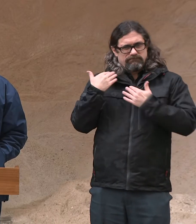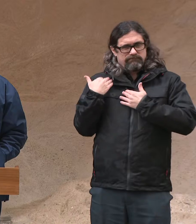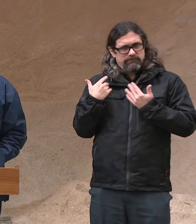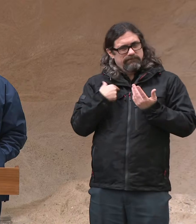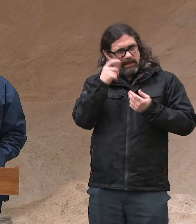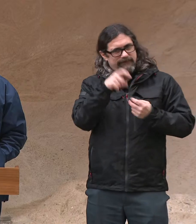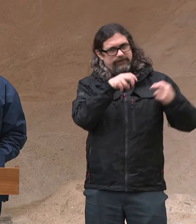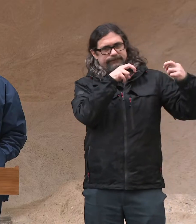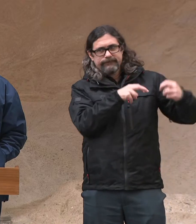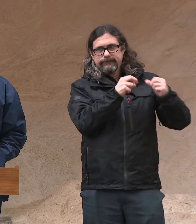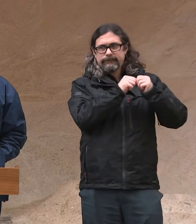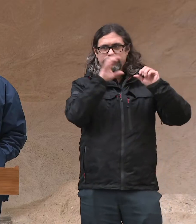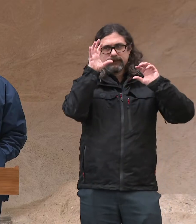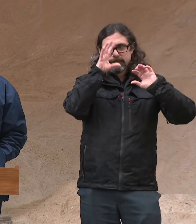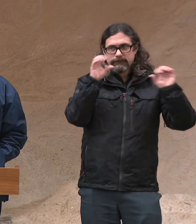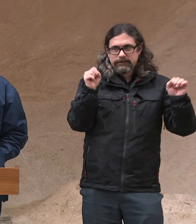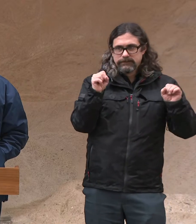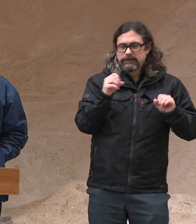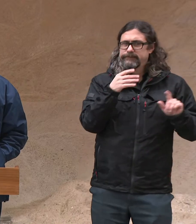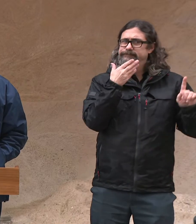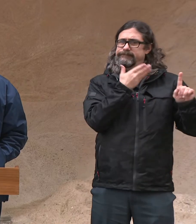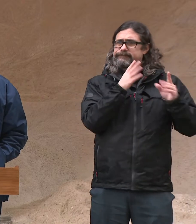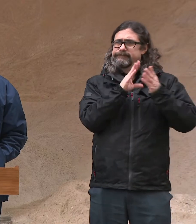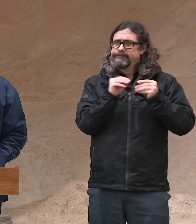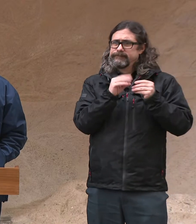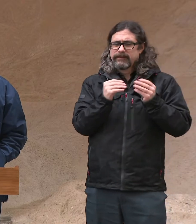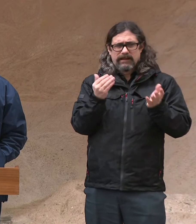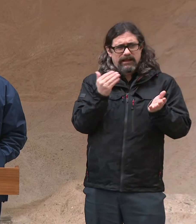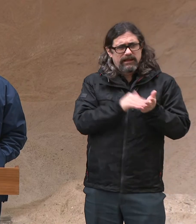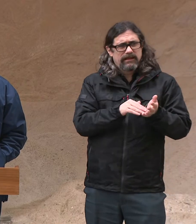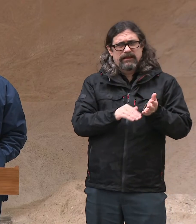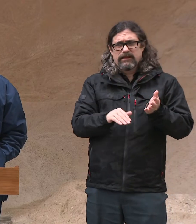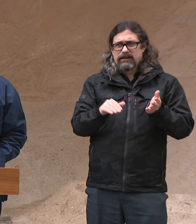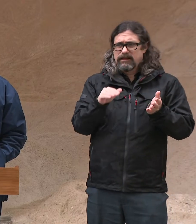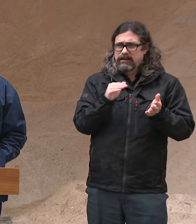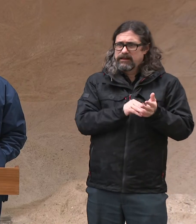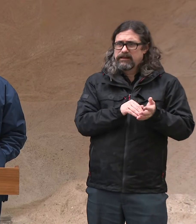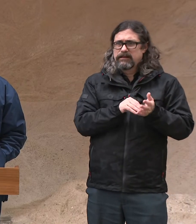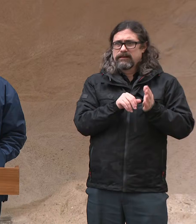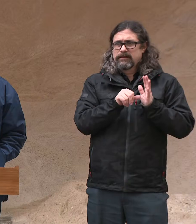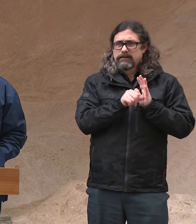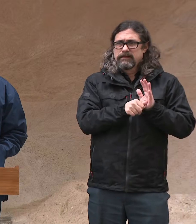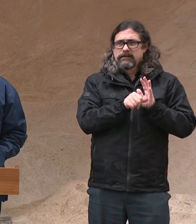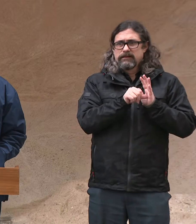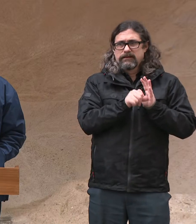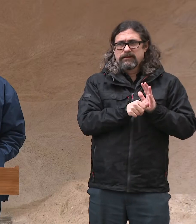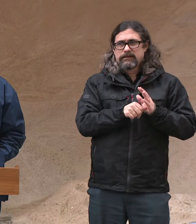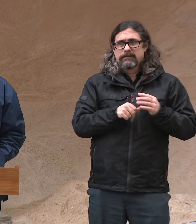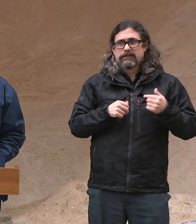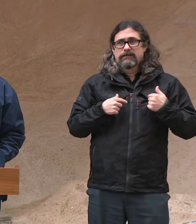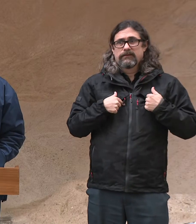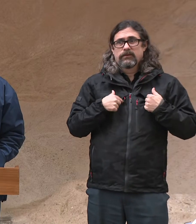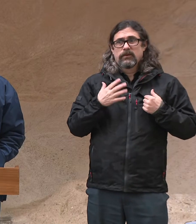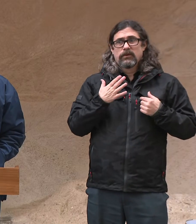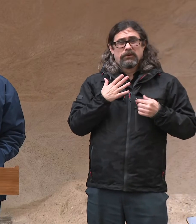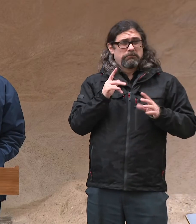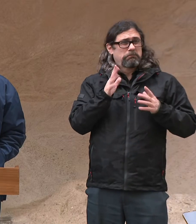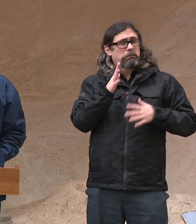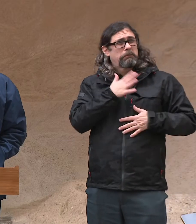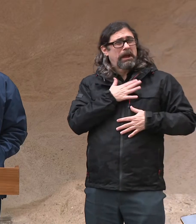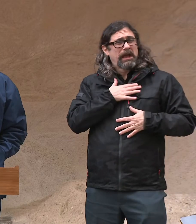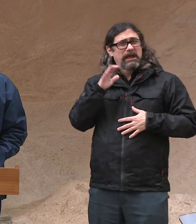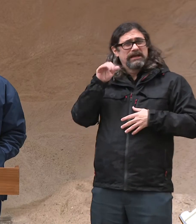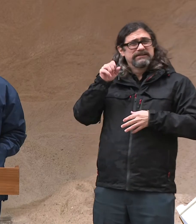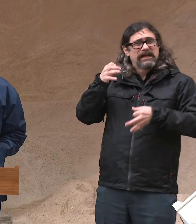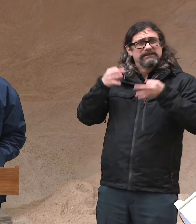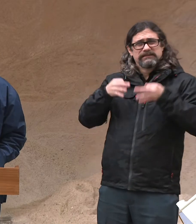again about, you know, my case, I have an attorney to handle that. And I'm not going to keep answering the same question over and over again. And if people want to speculate,